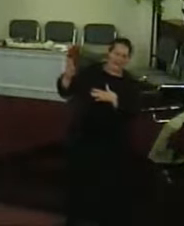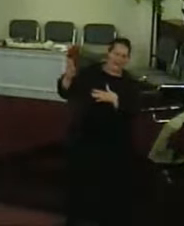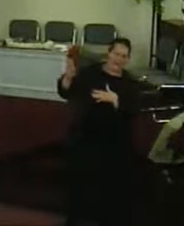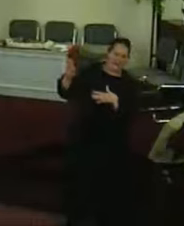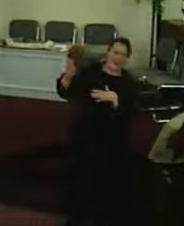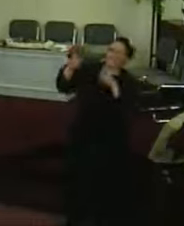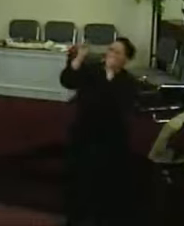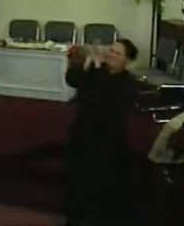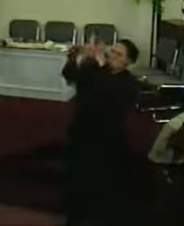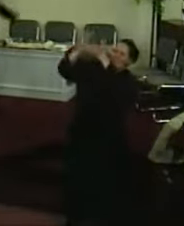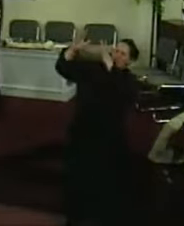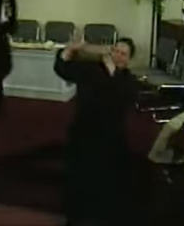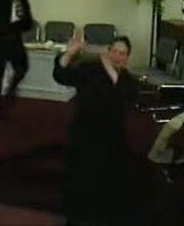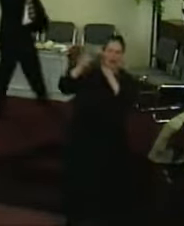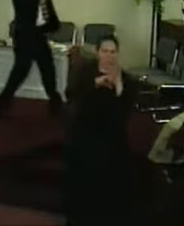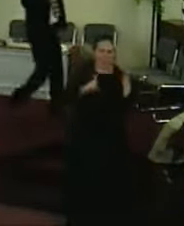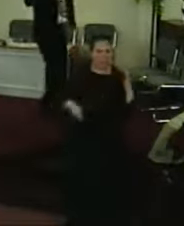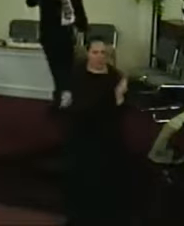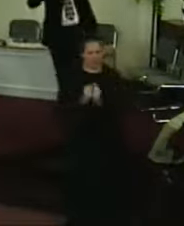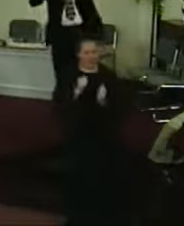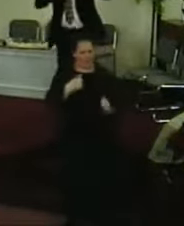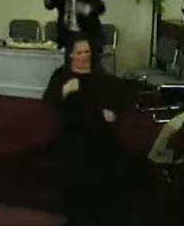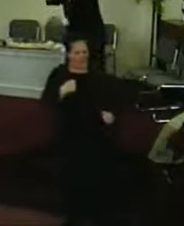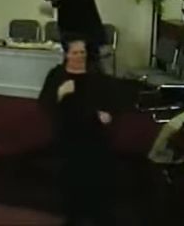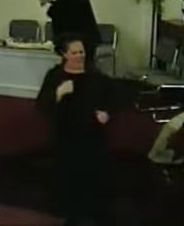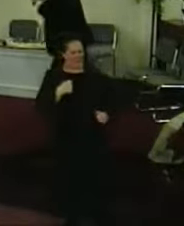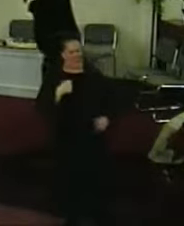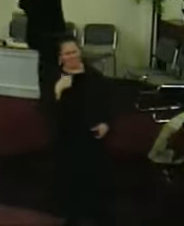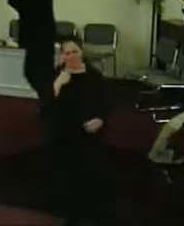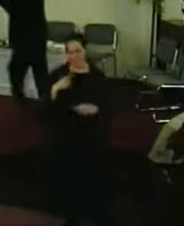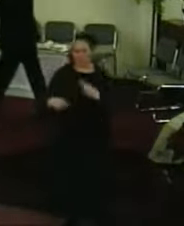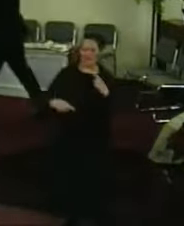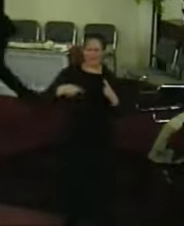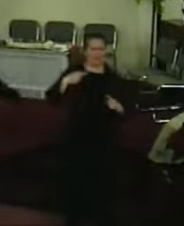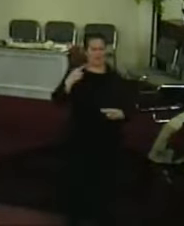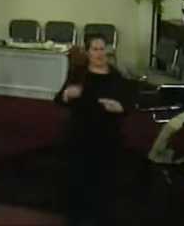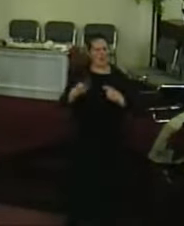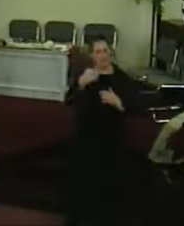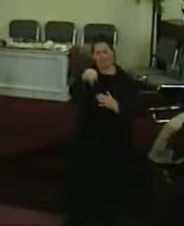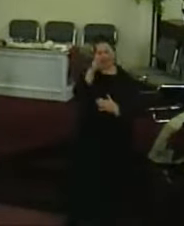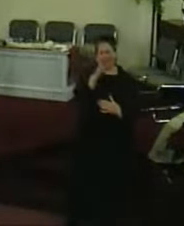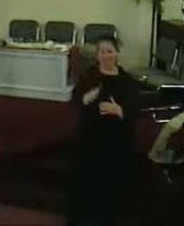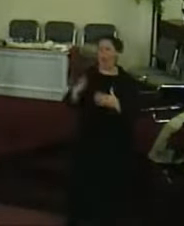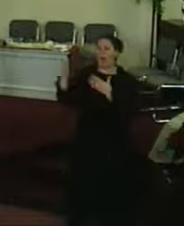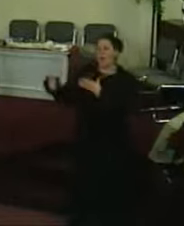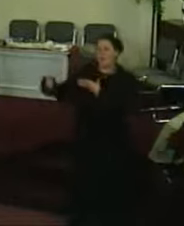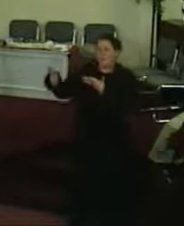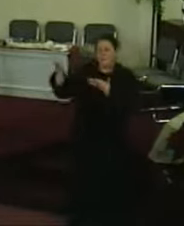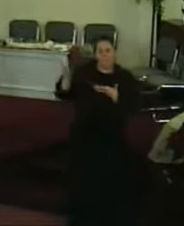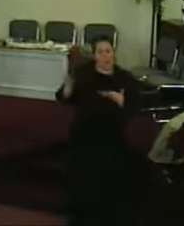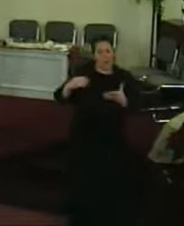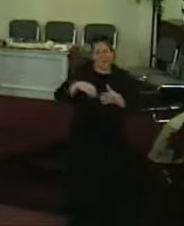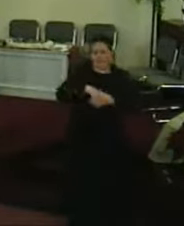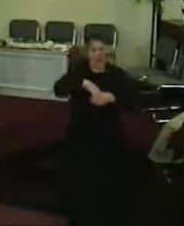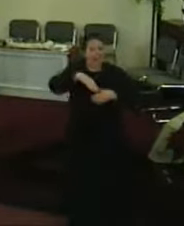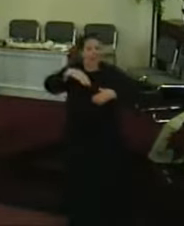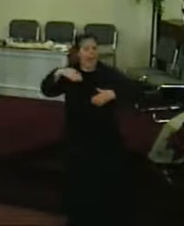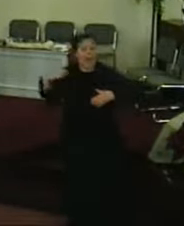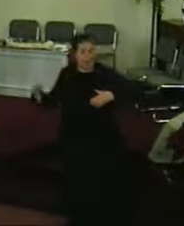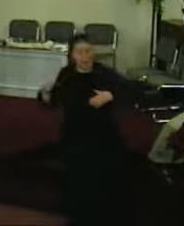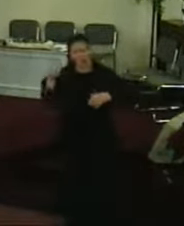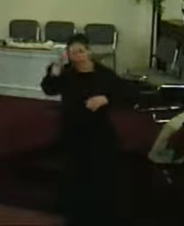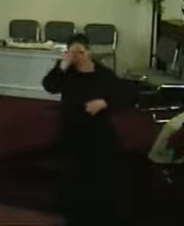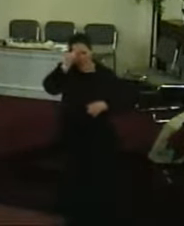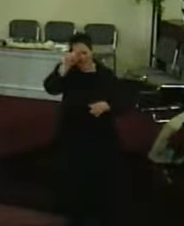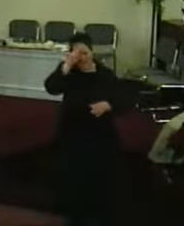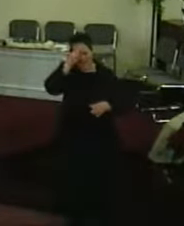me. Oh, let's rejoice in the God that brought us out of Egypt. And he's going to give us